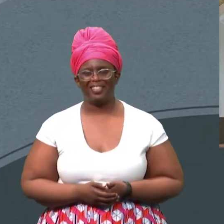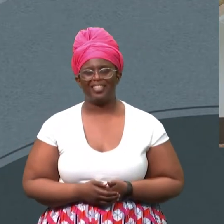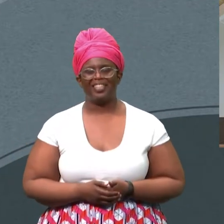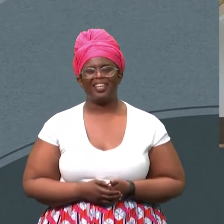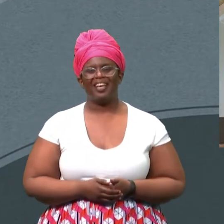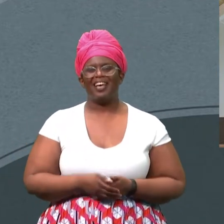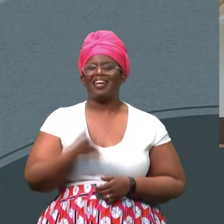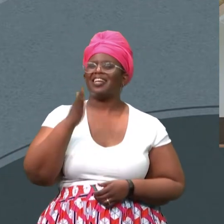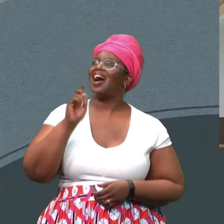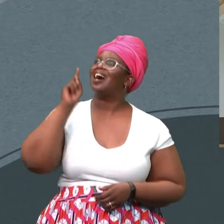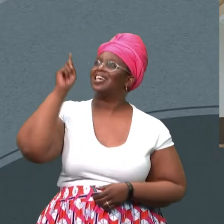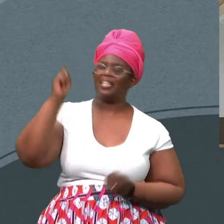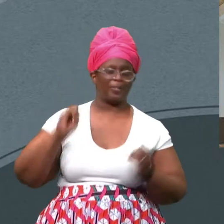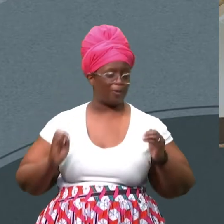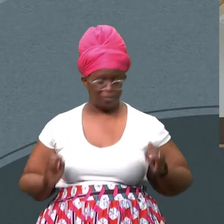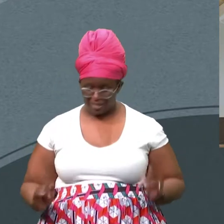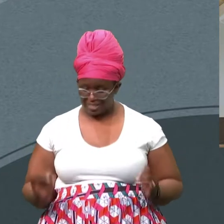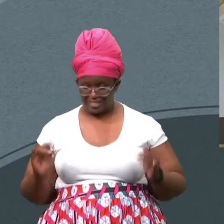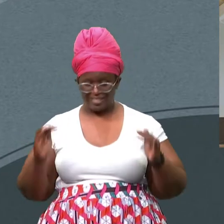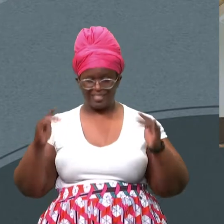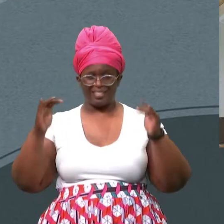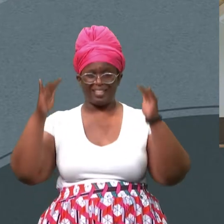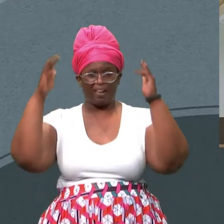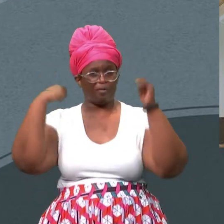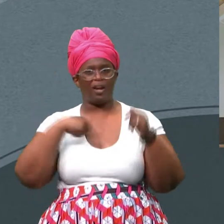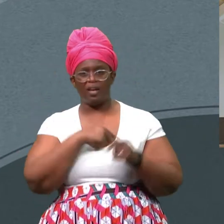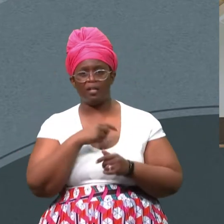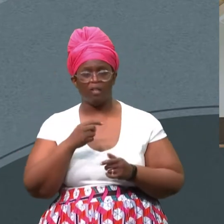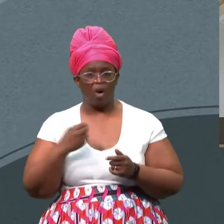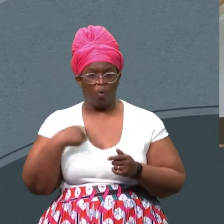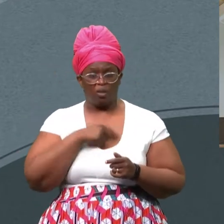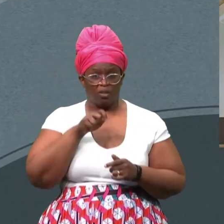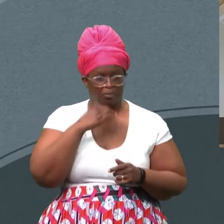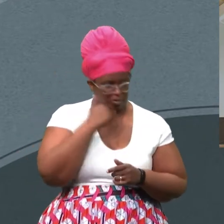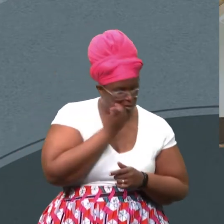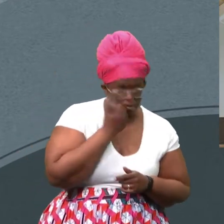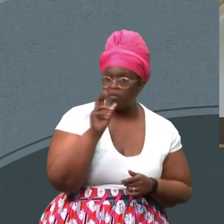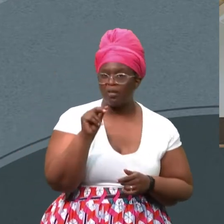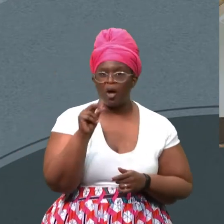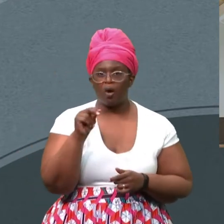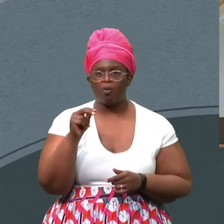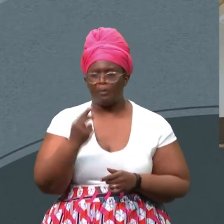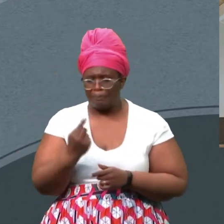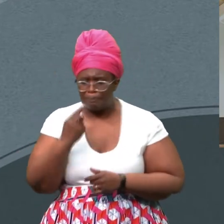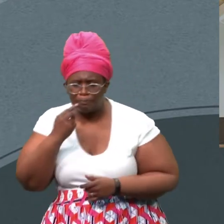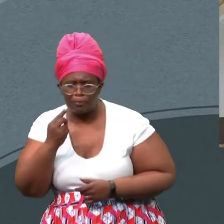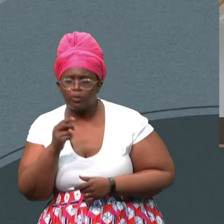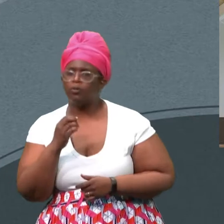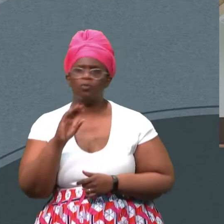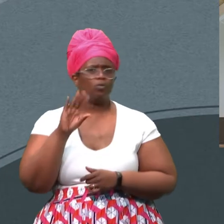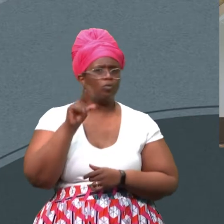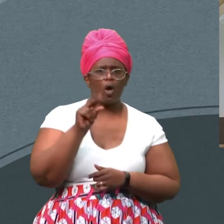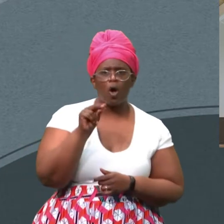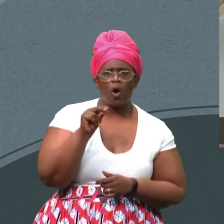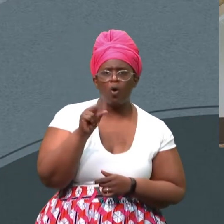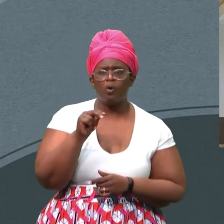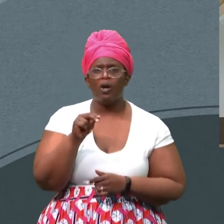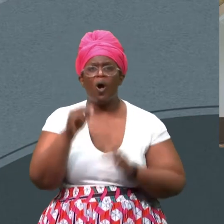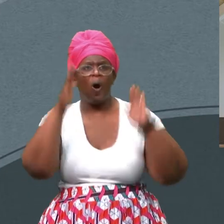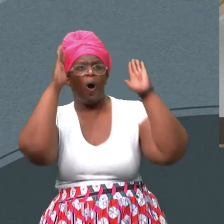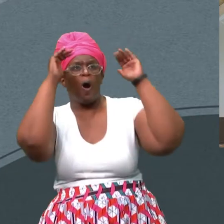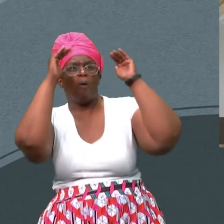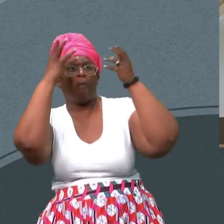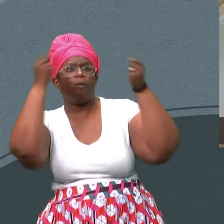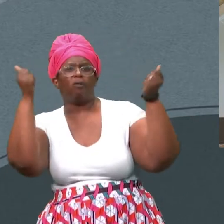is about to accelerate. There's no more shame. There's no more disappointments. There's no more dash hopes.